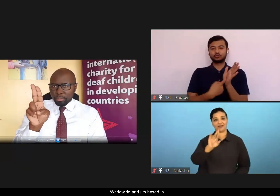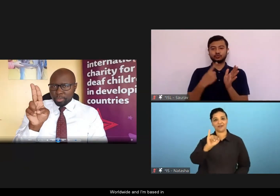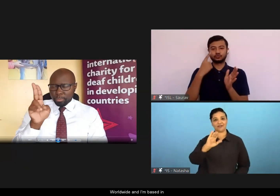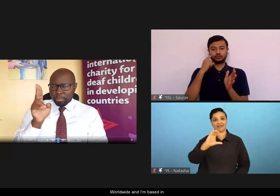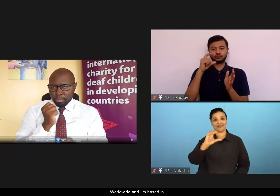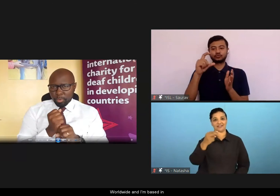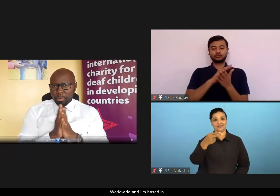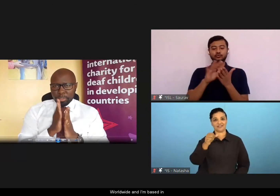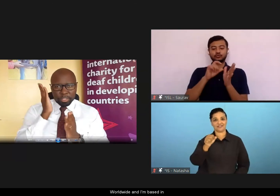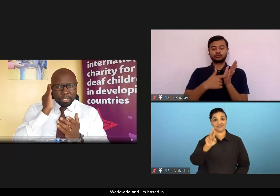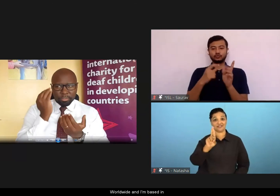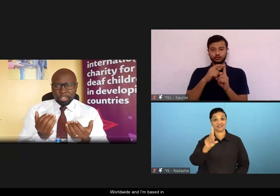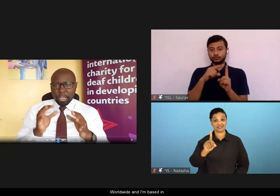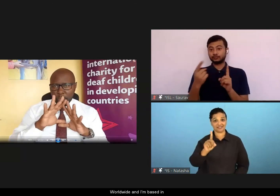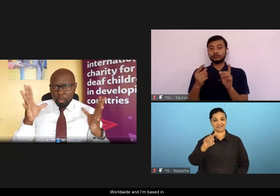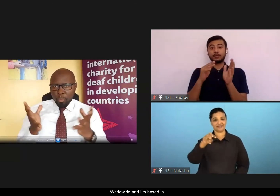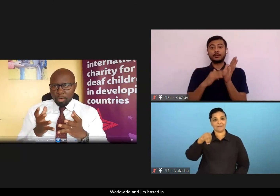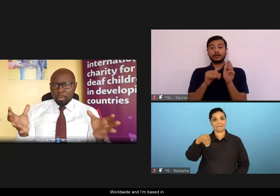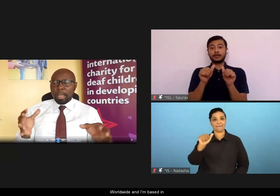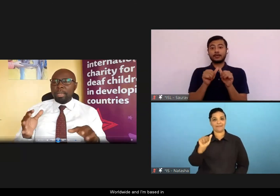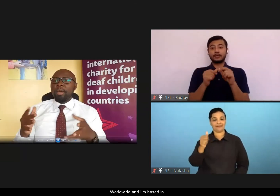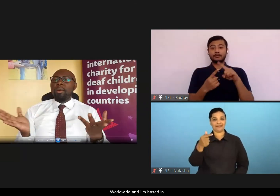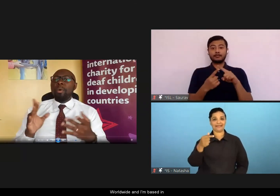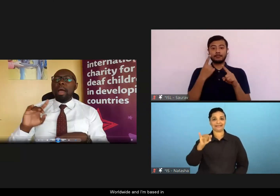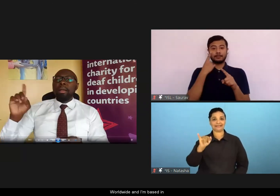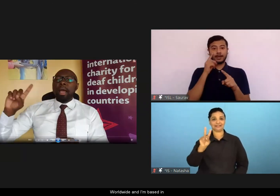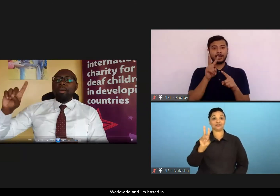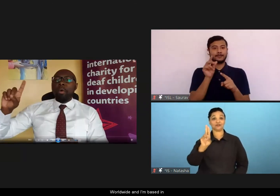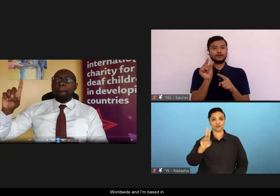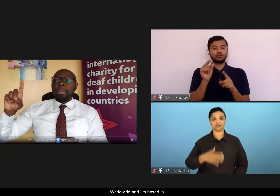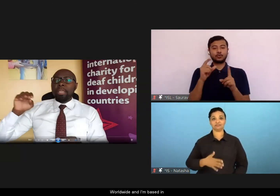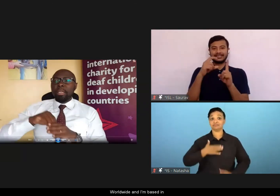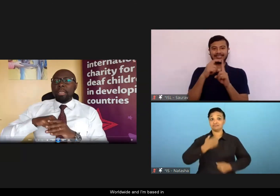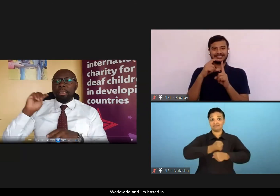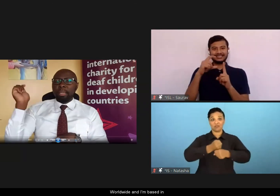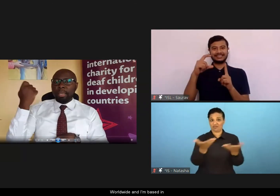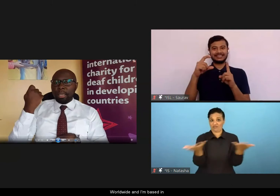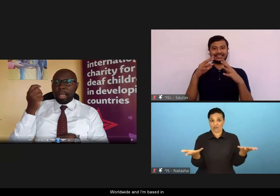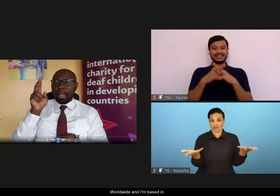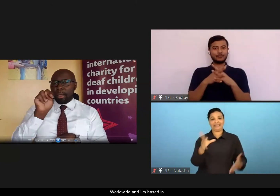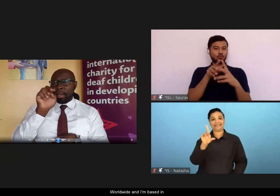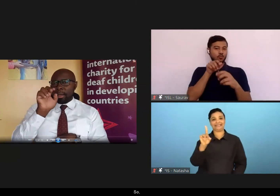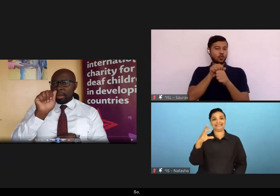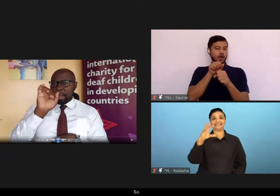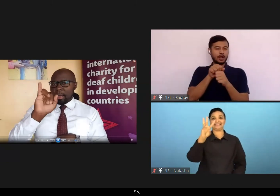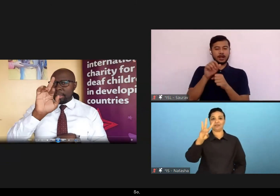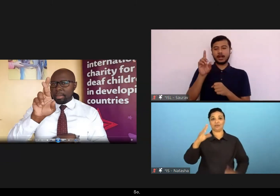Mativu, and I work with the Deaf Child Worldwide, and I'm based in Nairobi, in